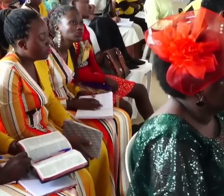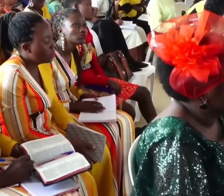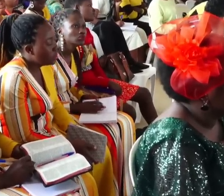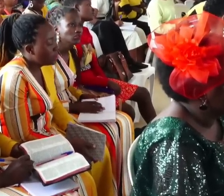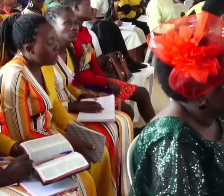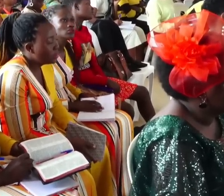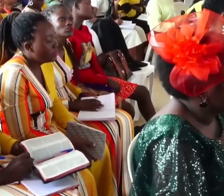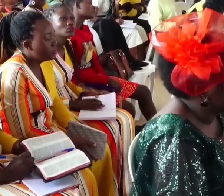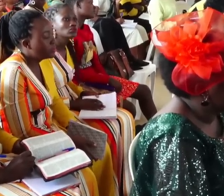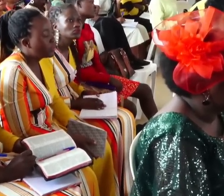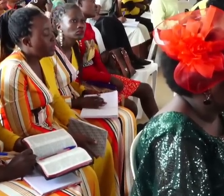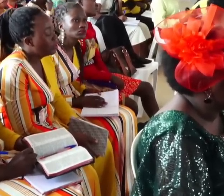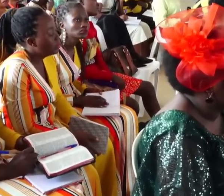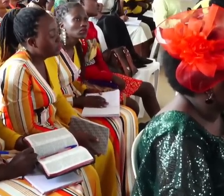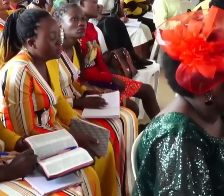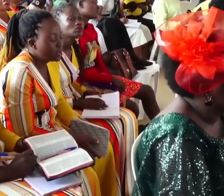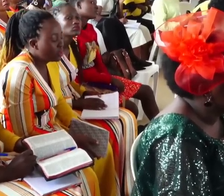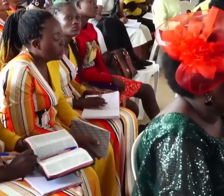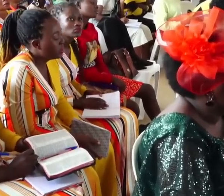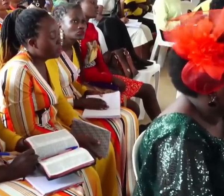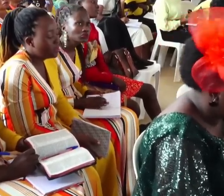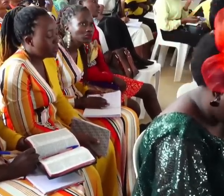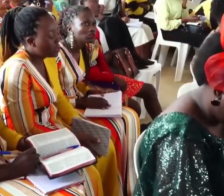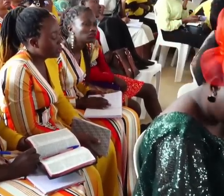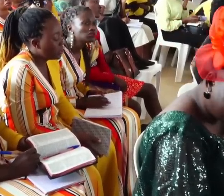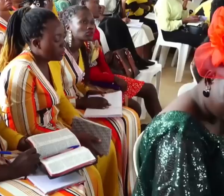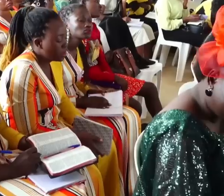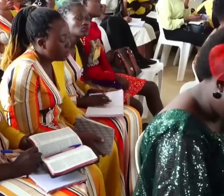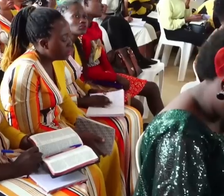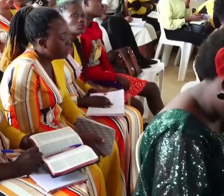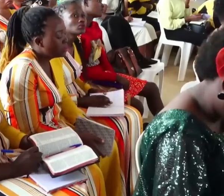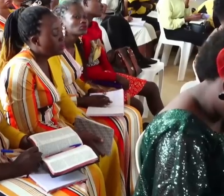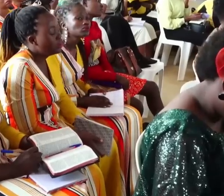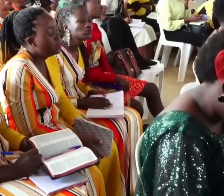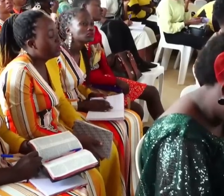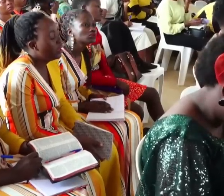Nema okutwalibwa obukaawu. That I may not be taken by bitterness.